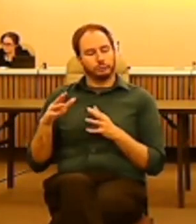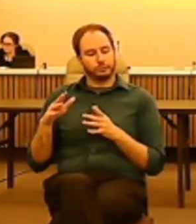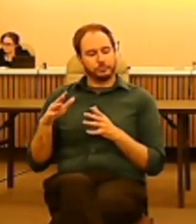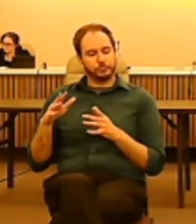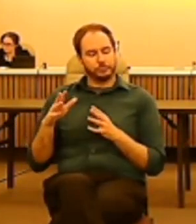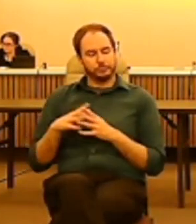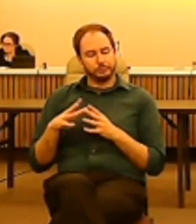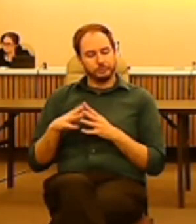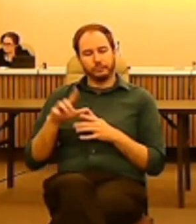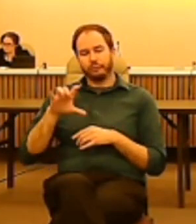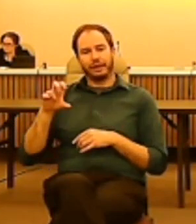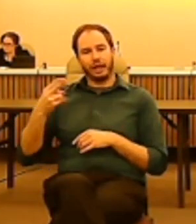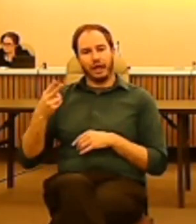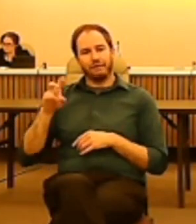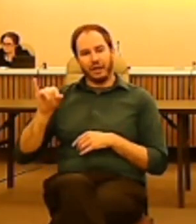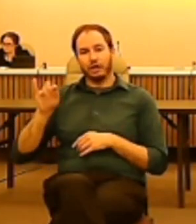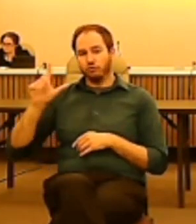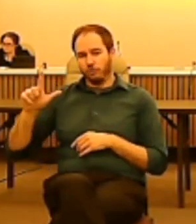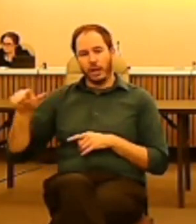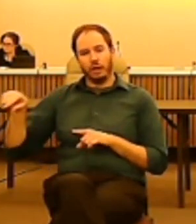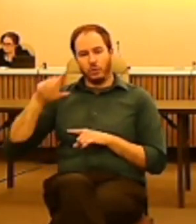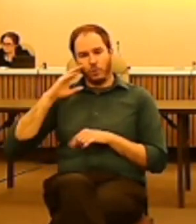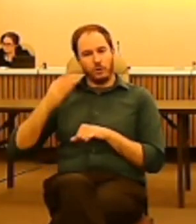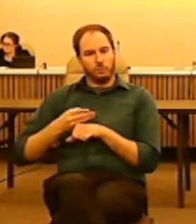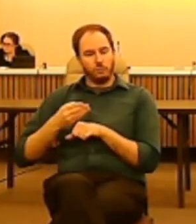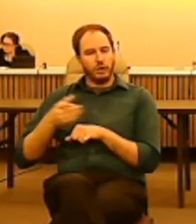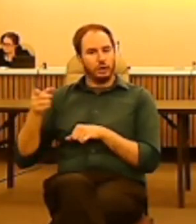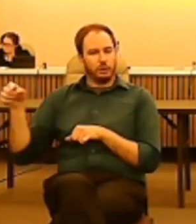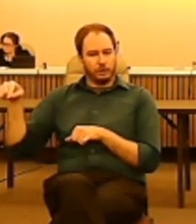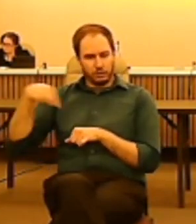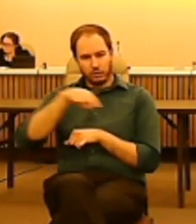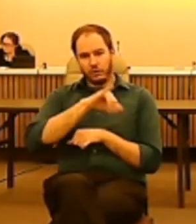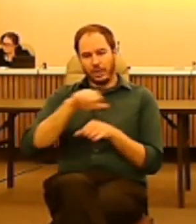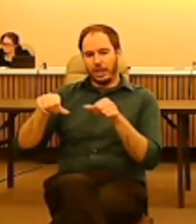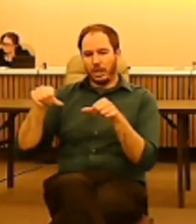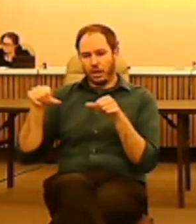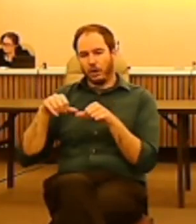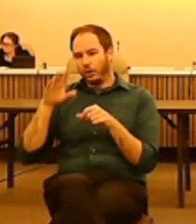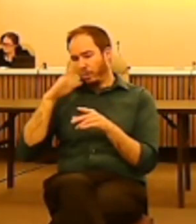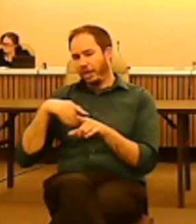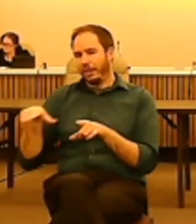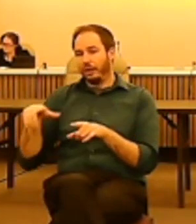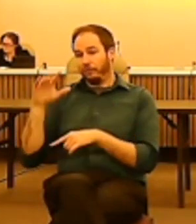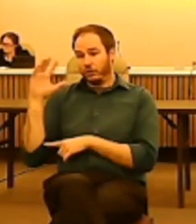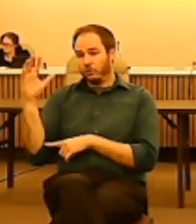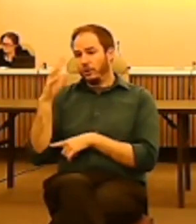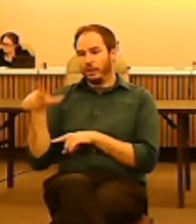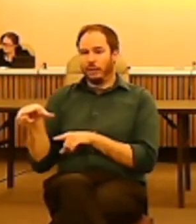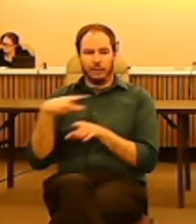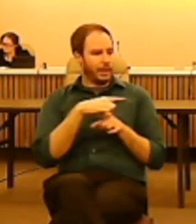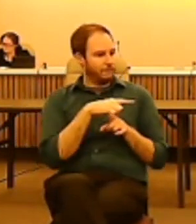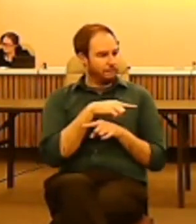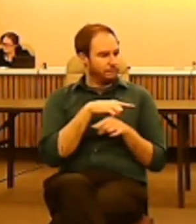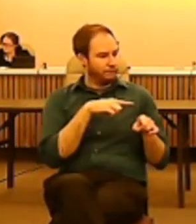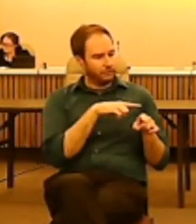working on the Lehigh Valley Trail, which comes through there. Essentially, there'll be an immediate left through that wooded area and then back out